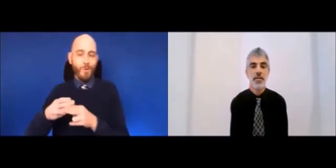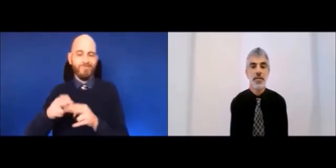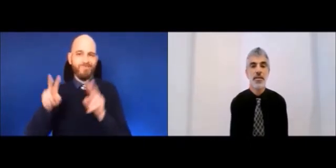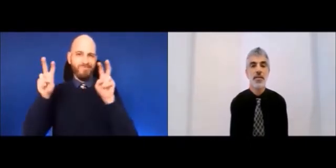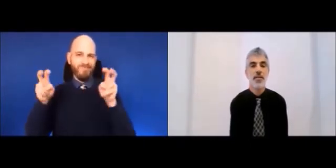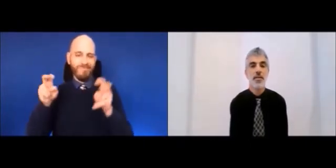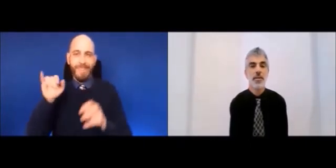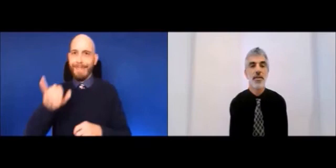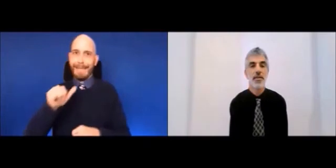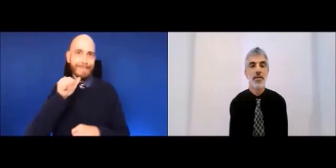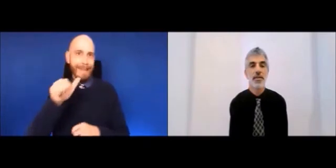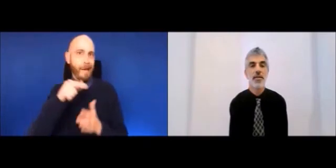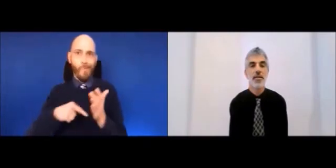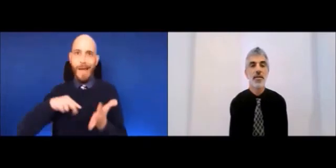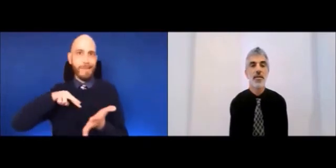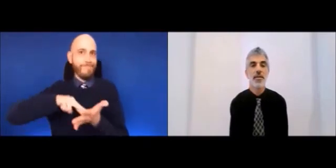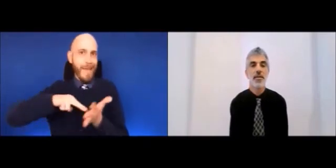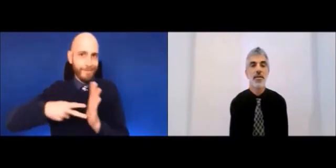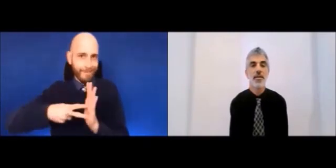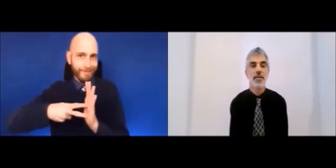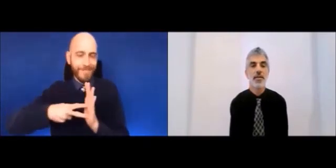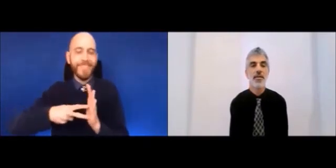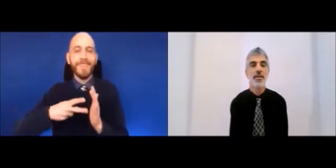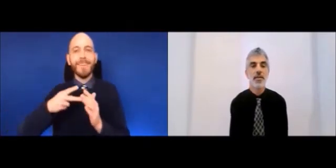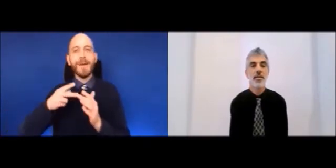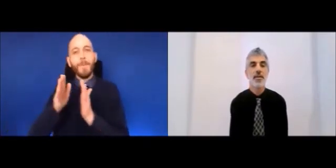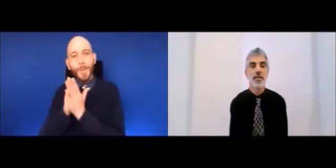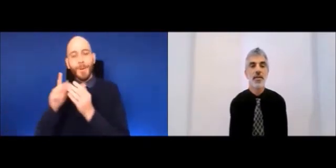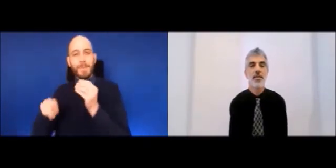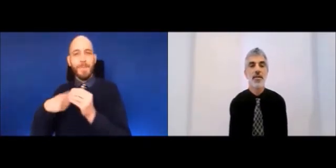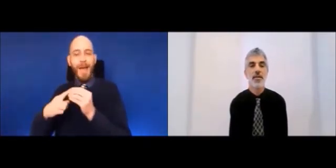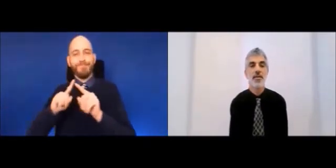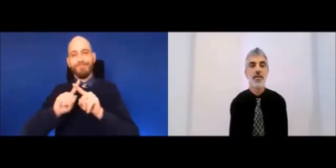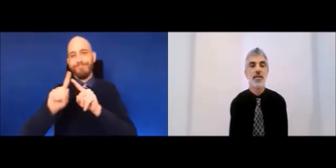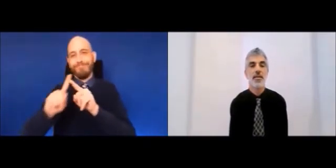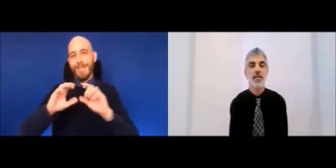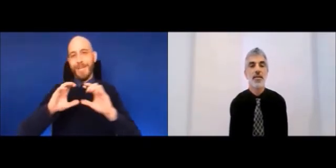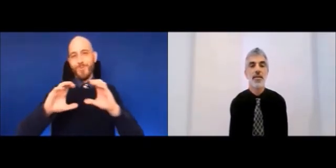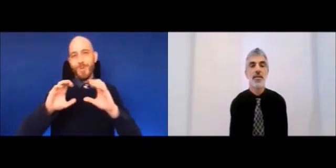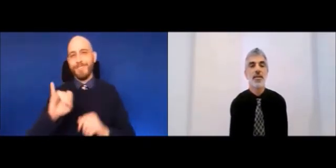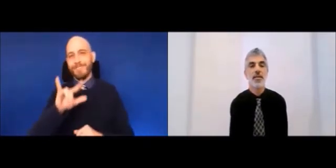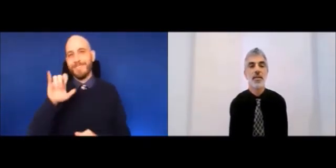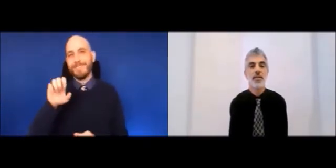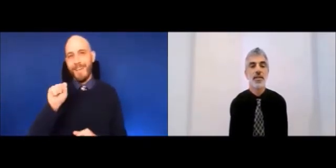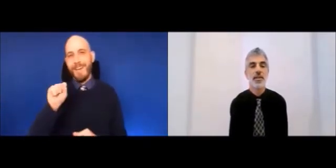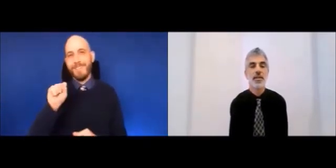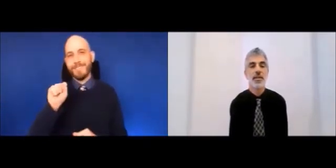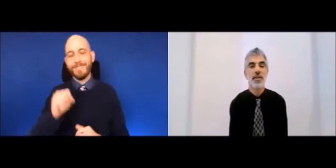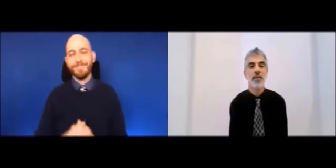resource is a book by Deborah Tannen called That's Not What I Meant. And this book is about different communication styles.